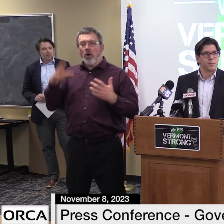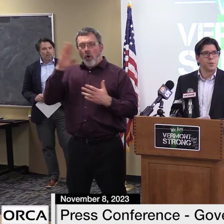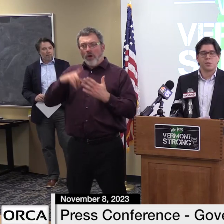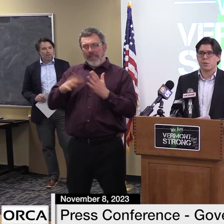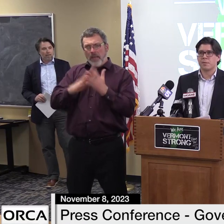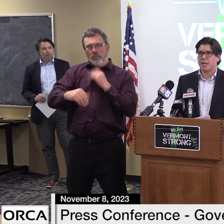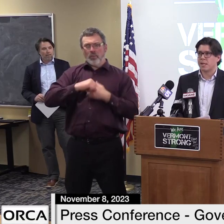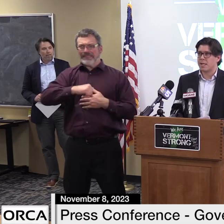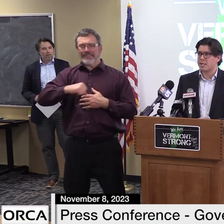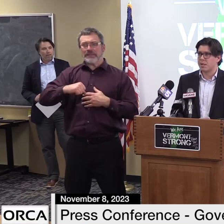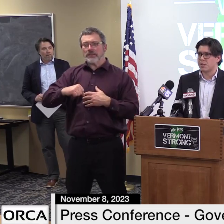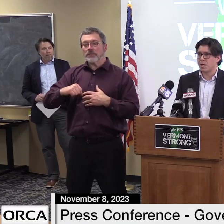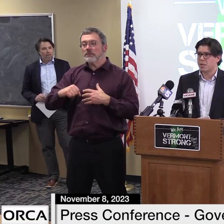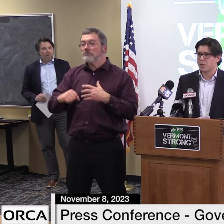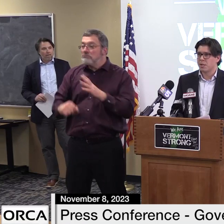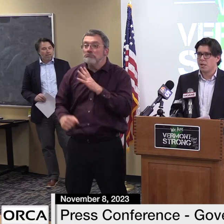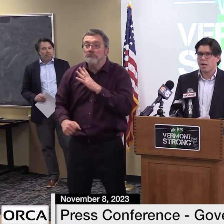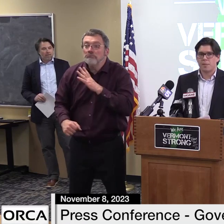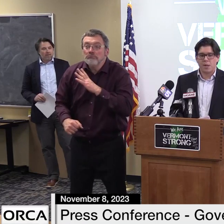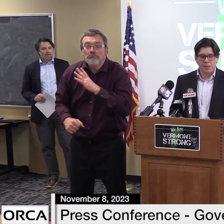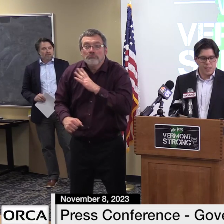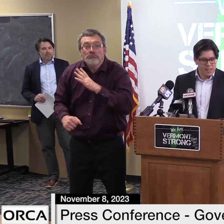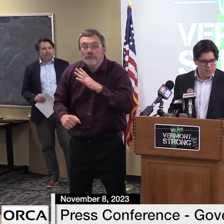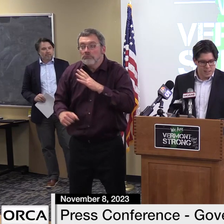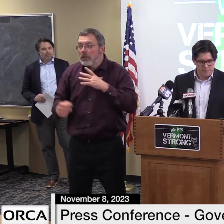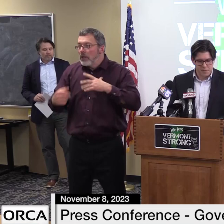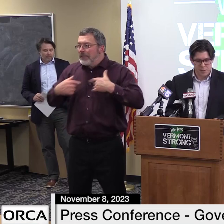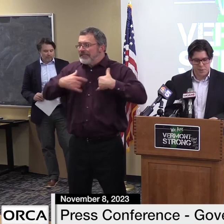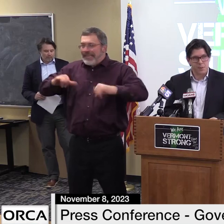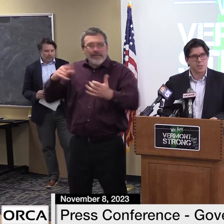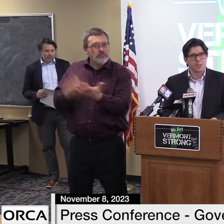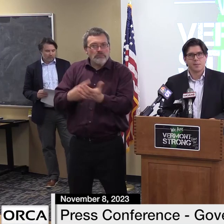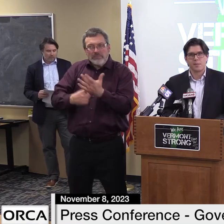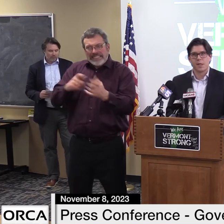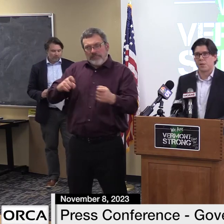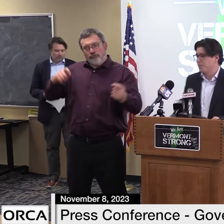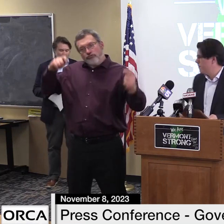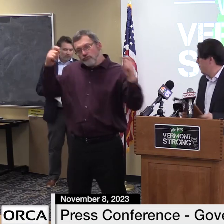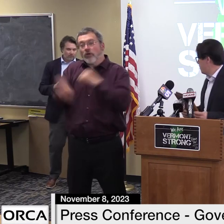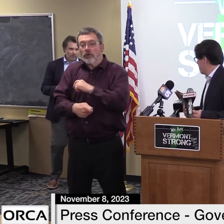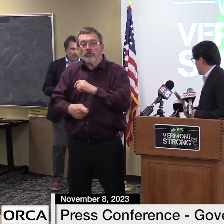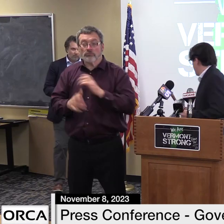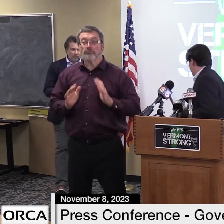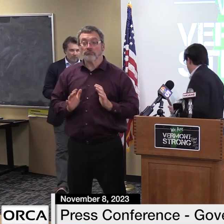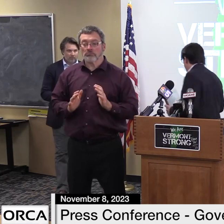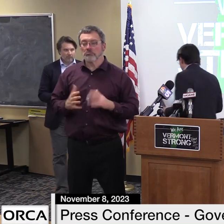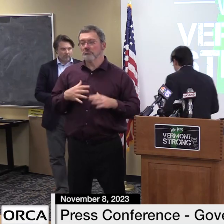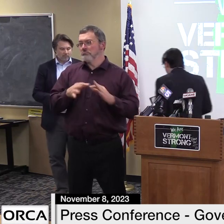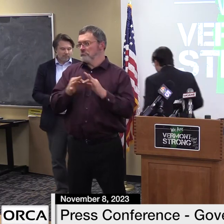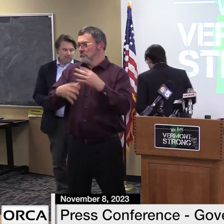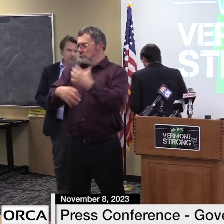get uncomfortable in order to make the necessary change. I'm now going to hand it off to Commissioner Winters. Thank you.